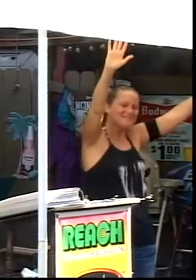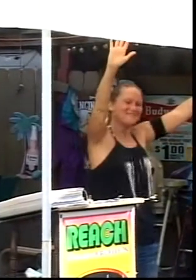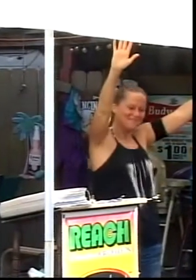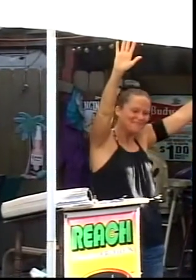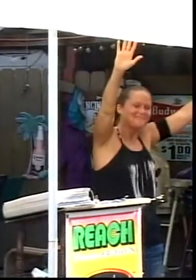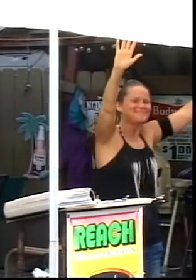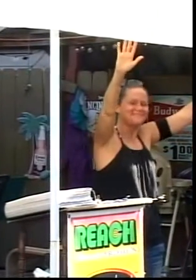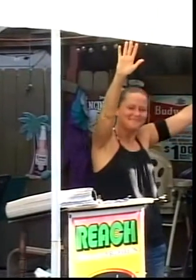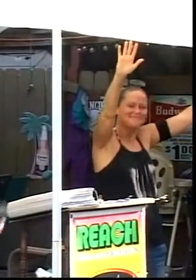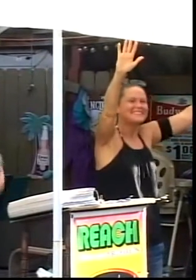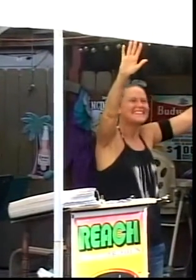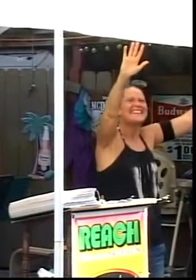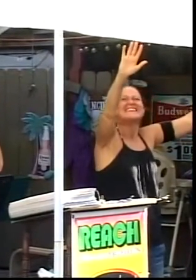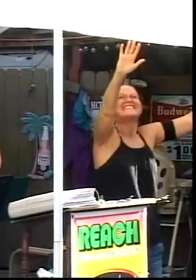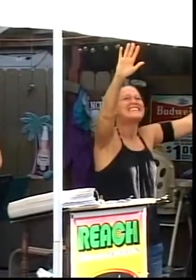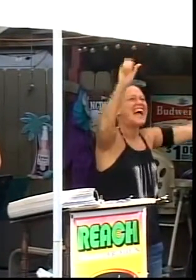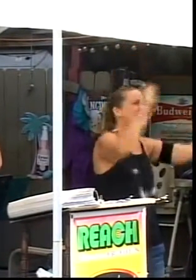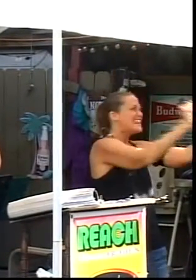up.